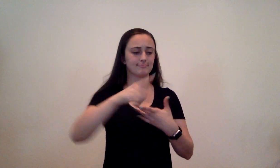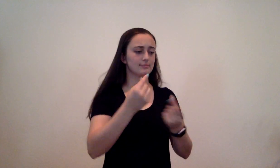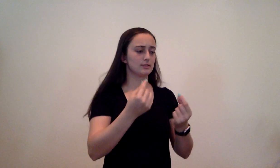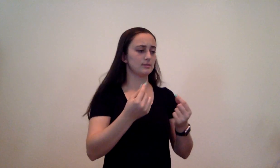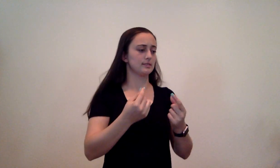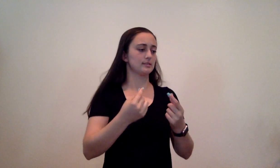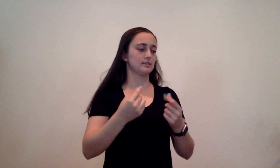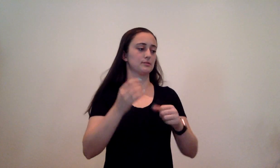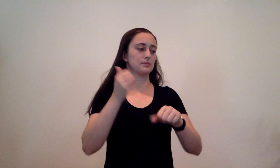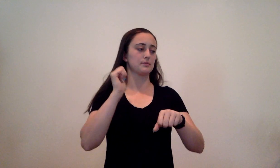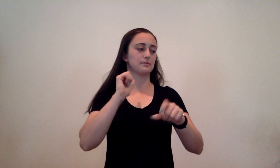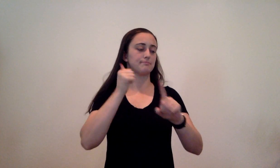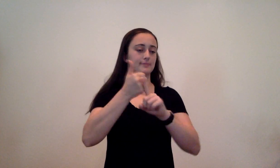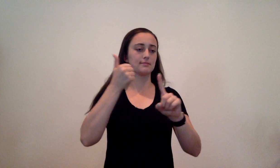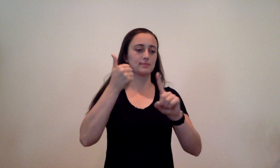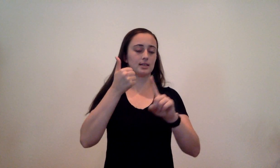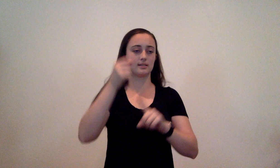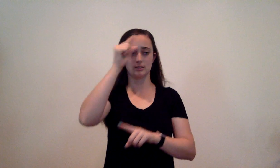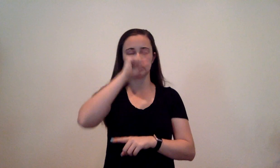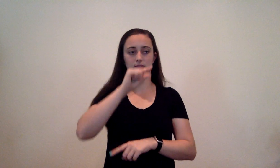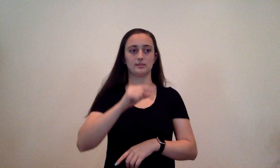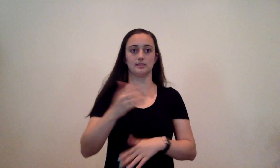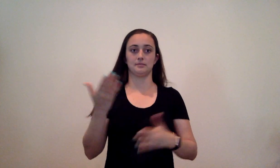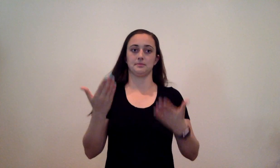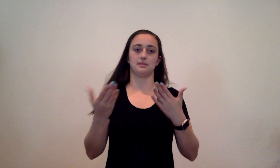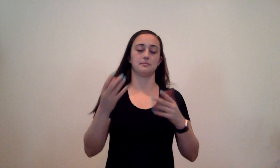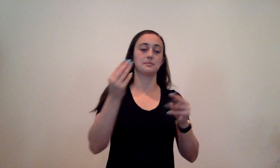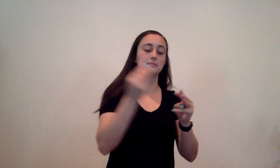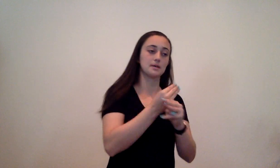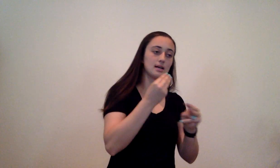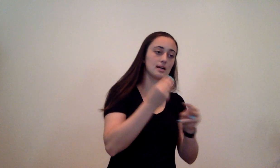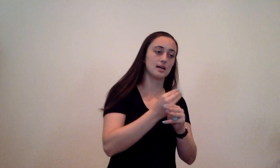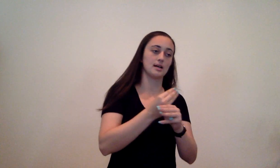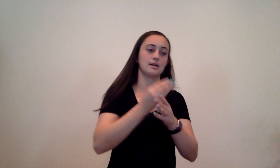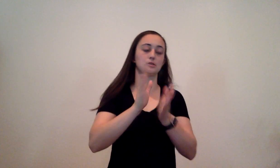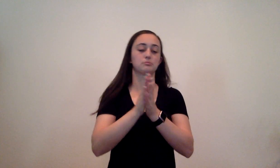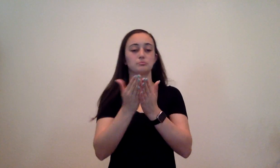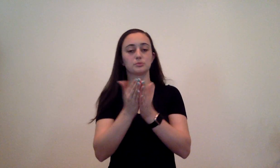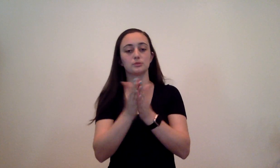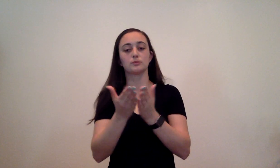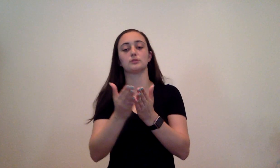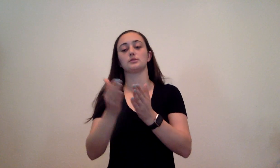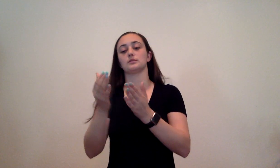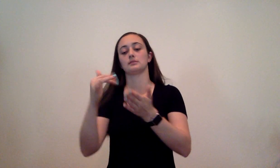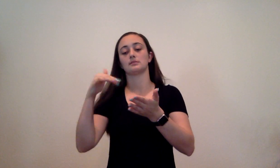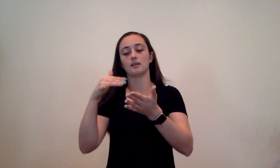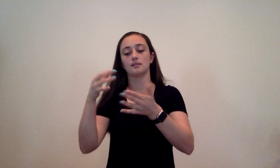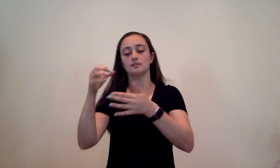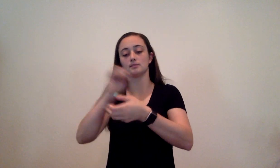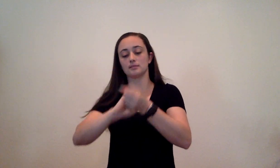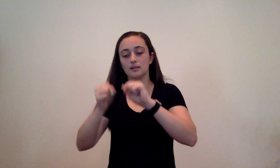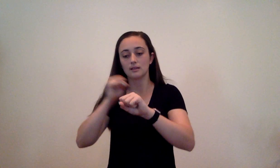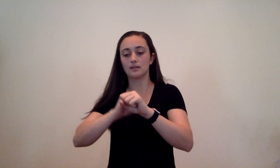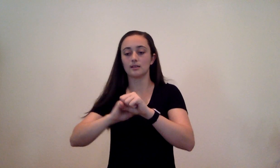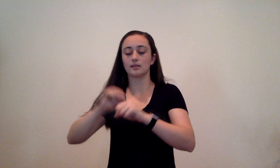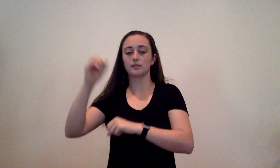do math and literature, when we study science and philosophy, our forms of government, that's